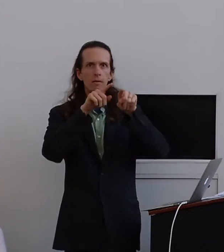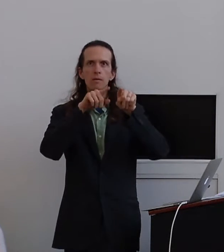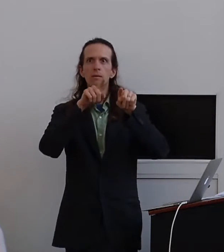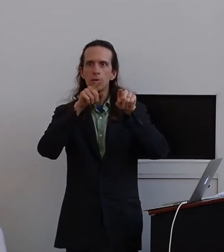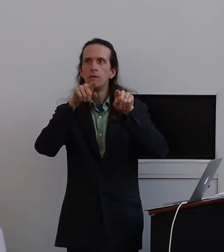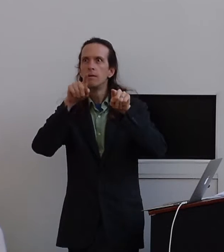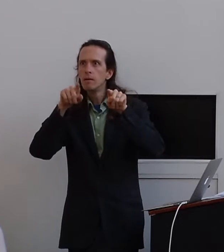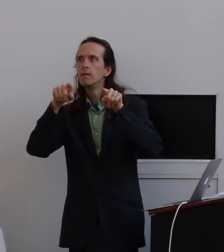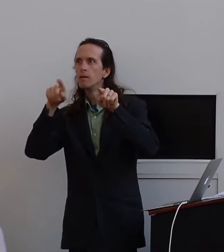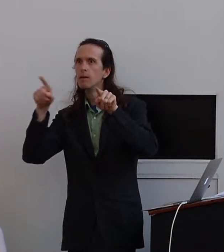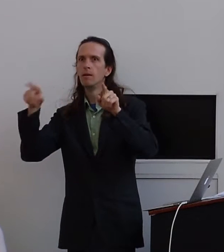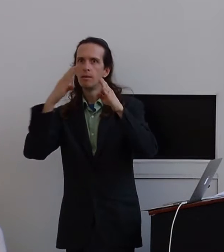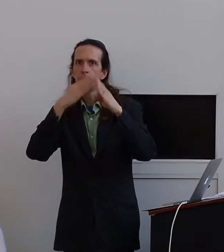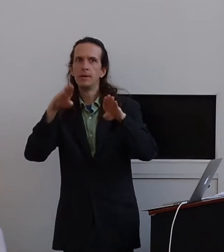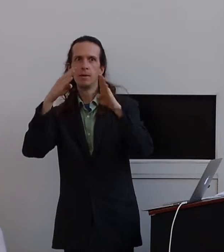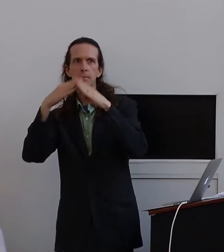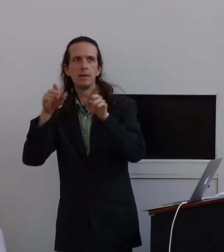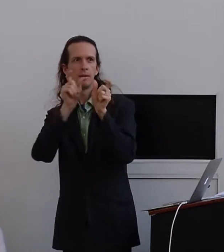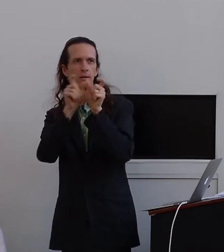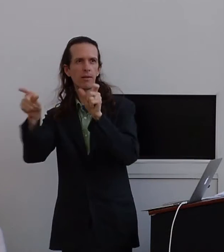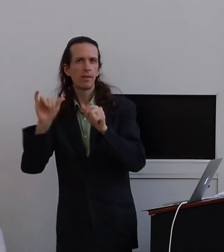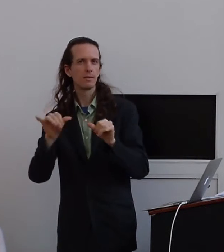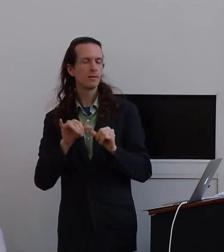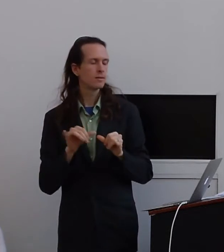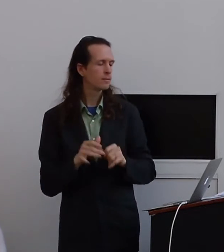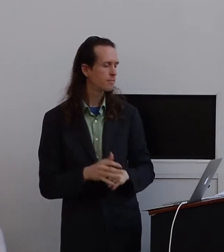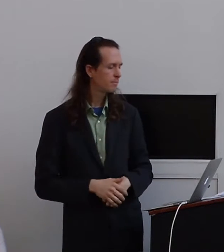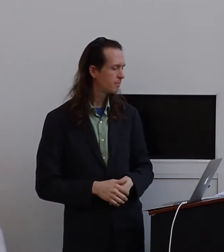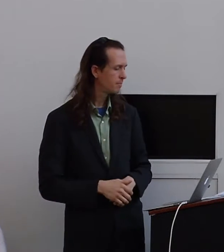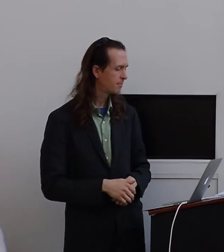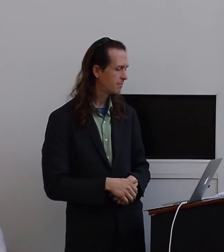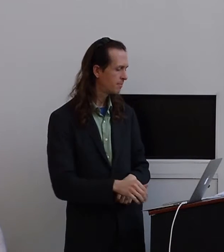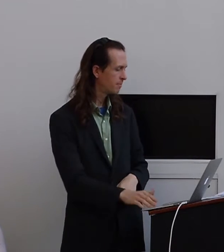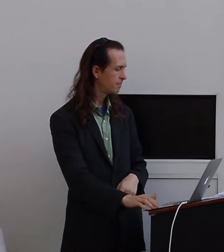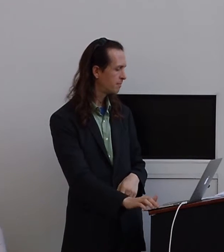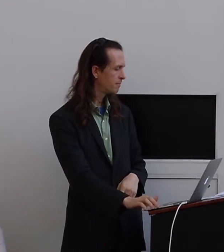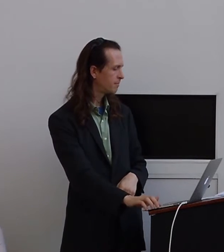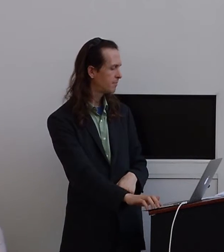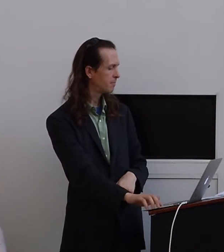in how babies segment the linguistic stream like this example on the screen.